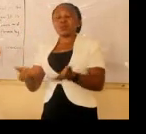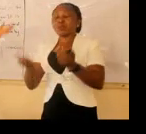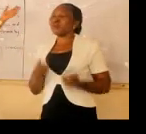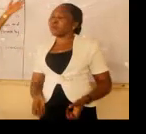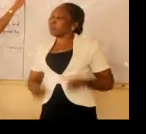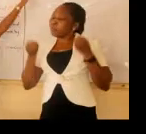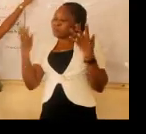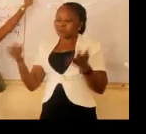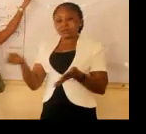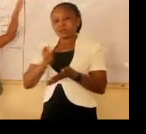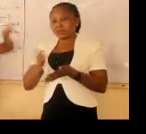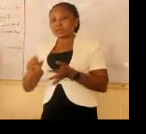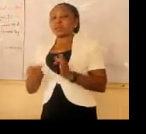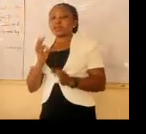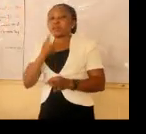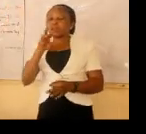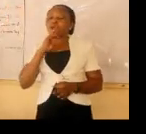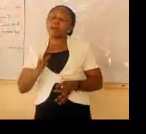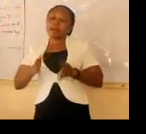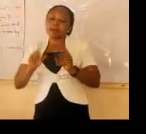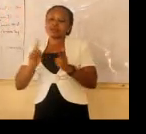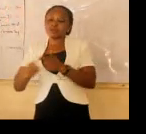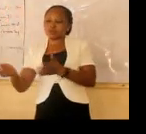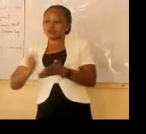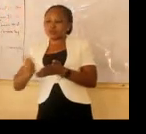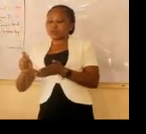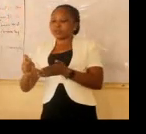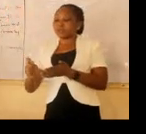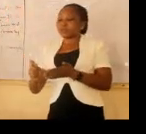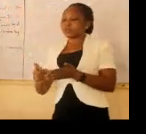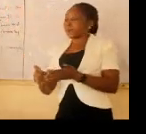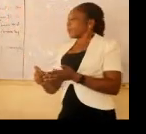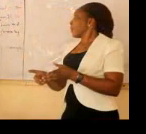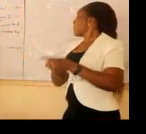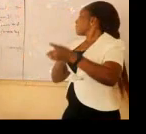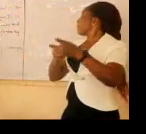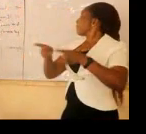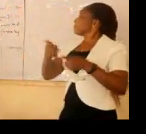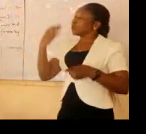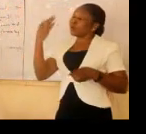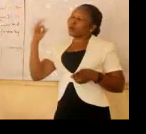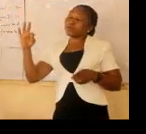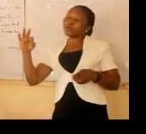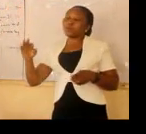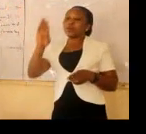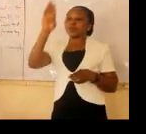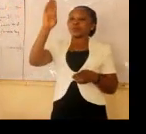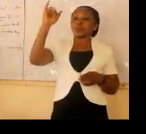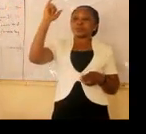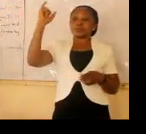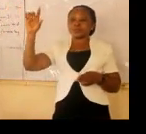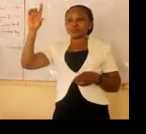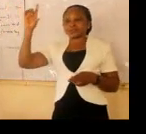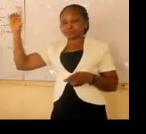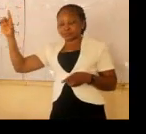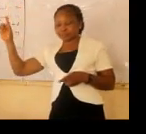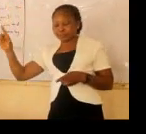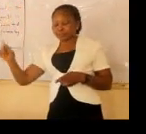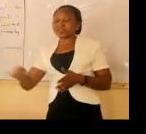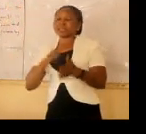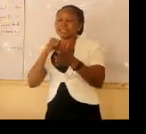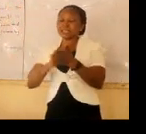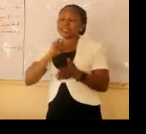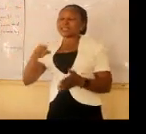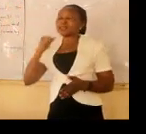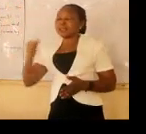So if you're asked to define bill, you go straight to the point and tell them that a bill is what? A proposal of what? Action